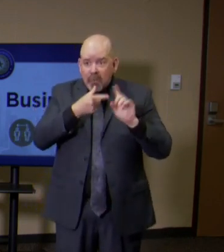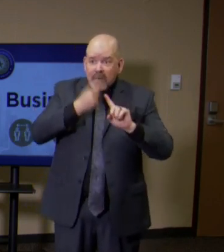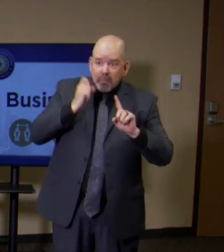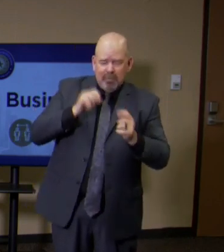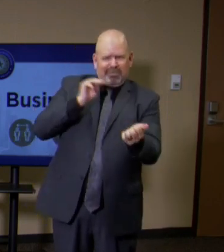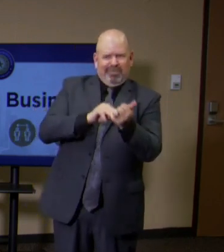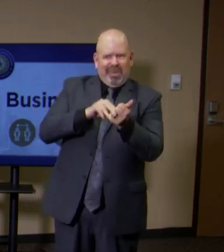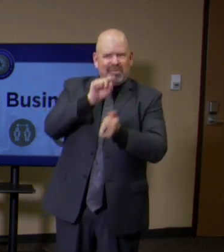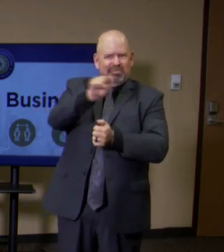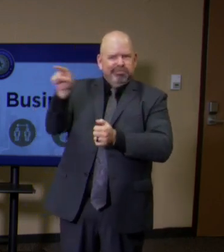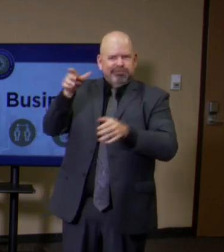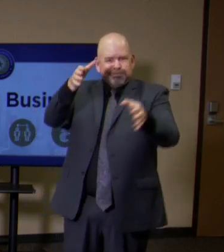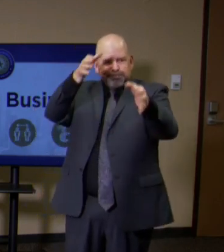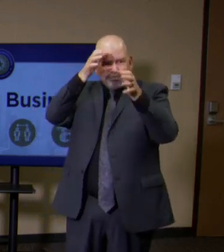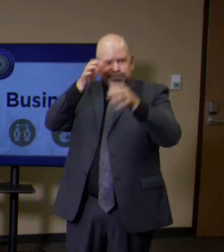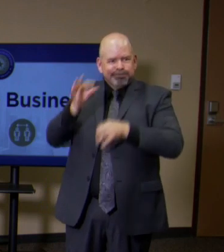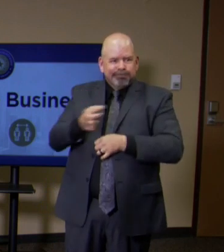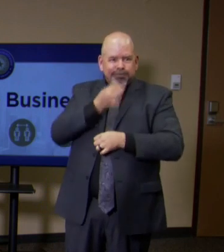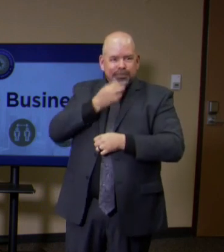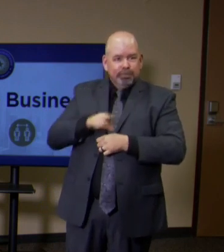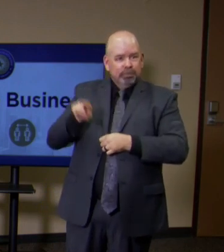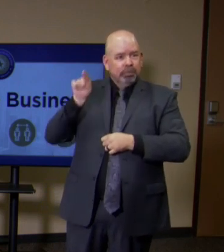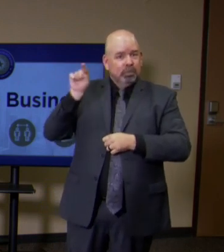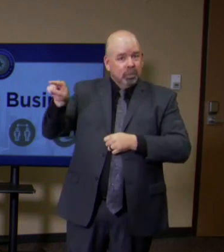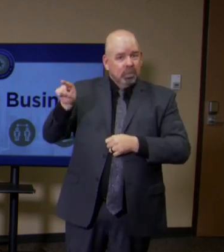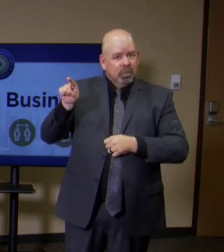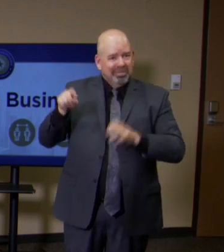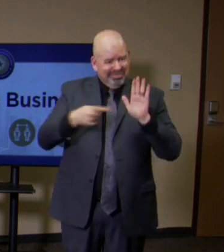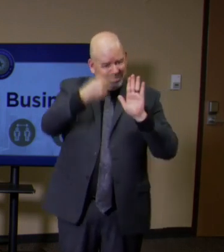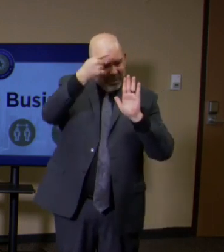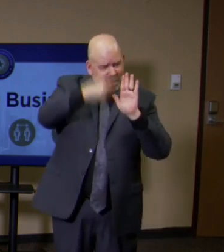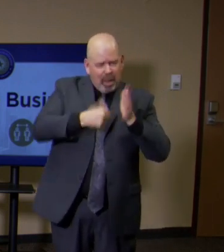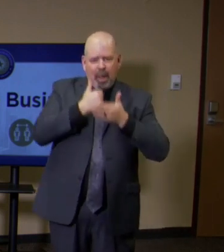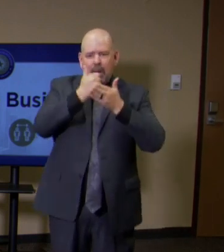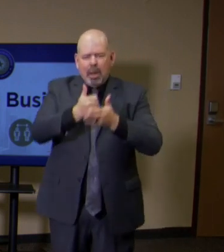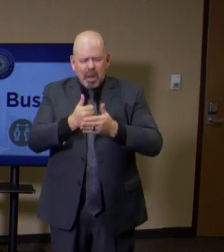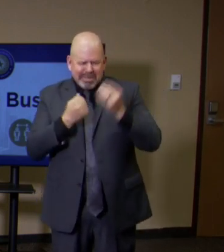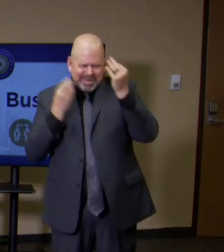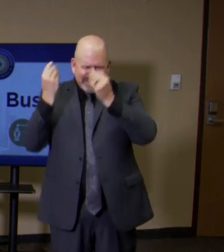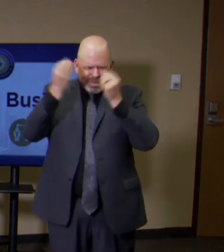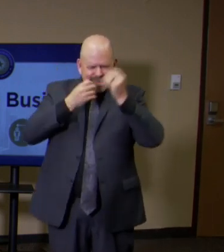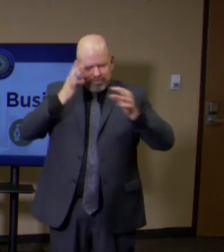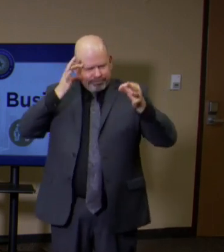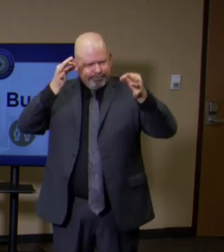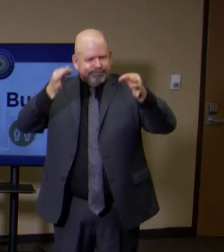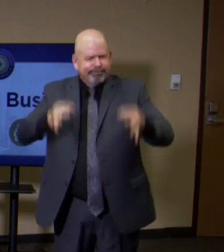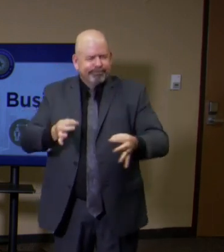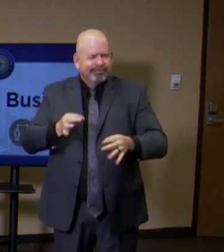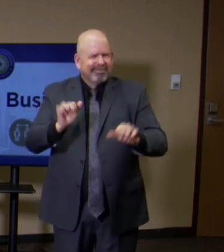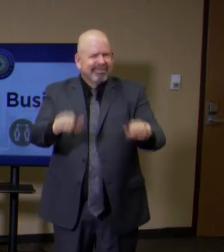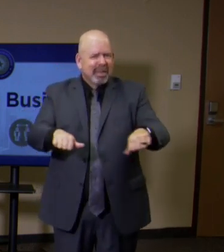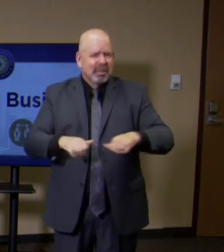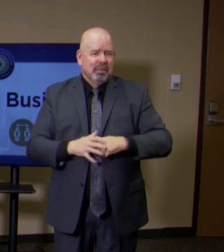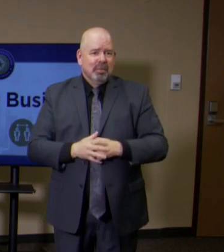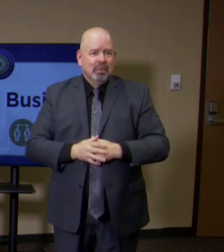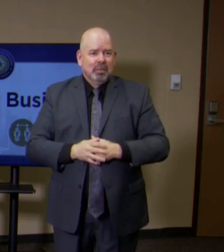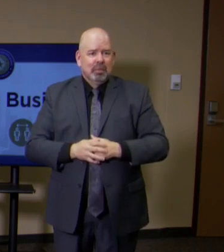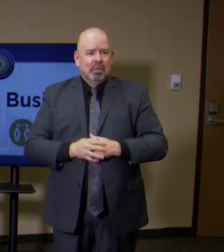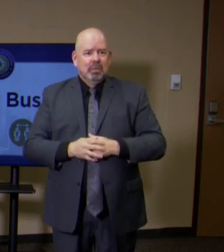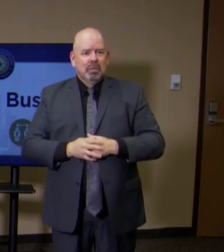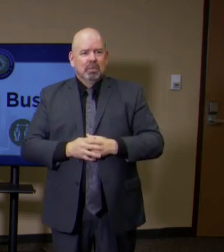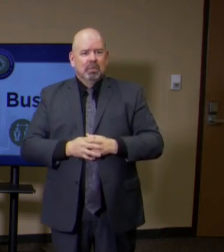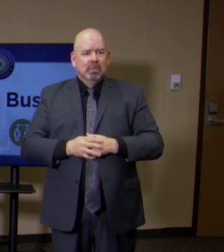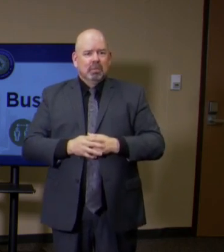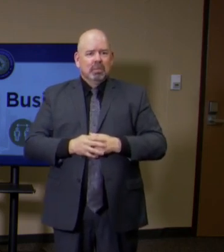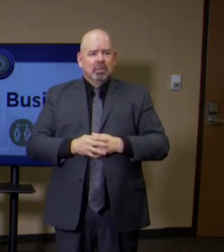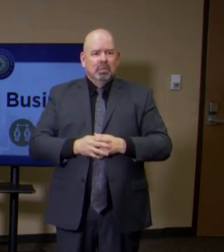because it's getting increasingly difficult for us to do the things that we were doing to keep you safe, but you